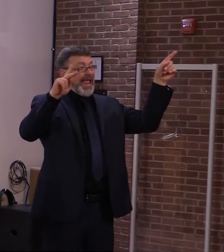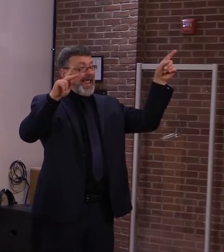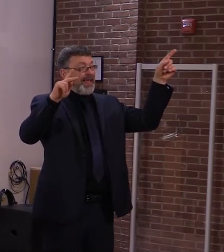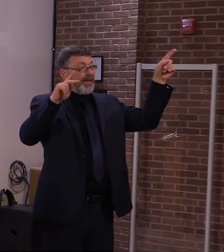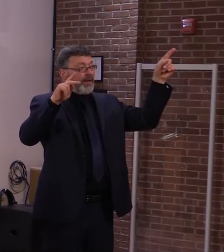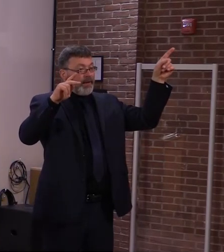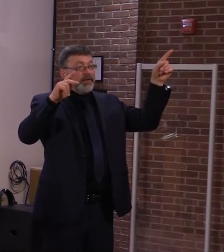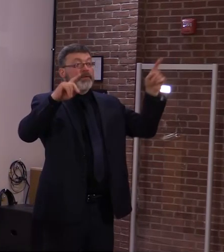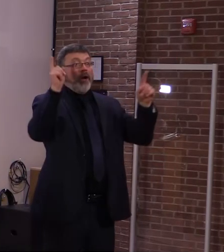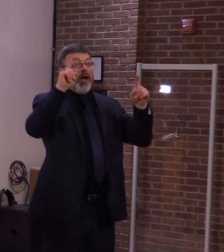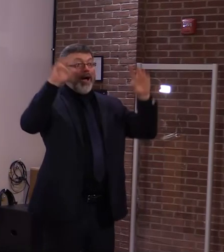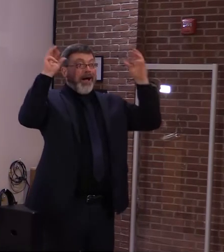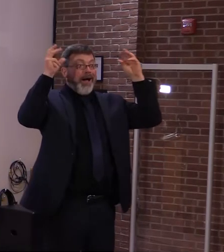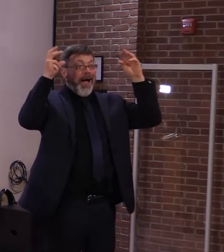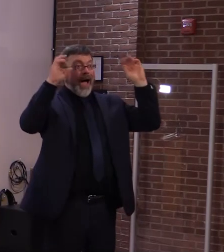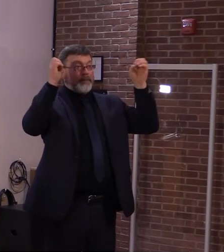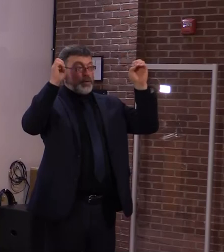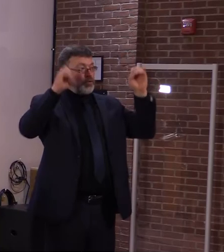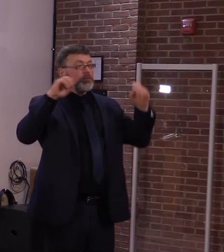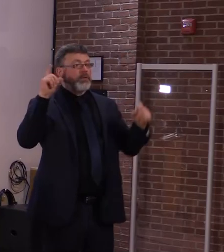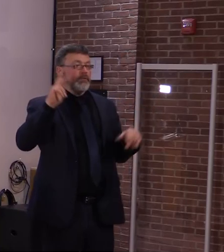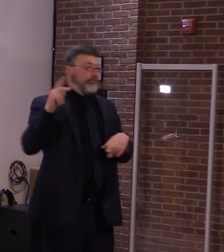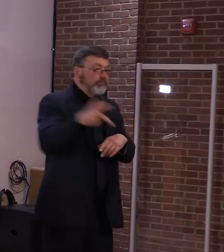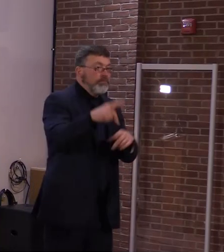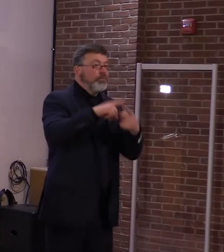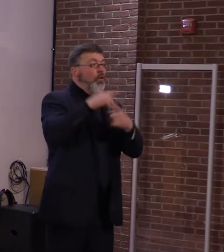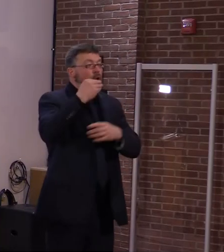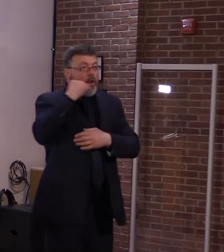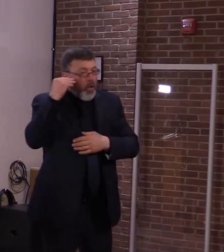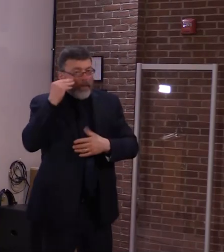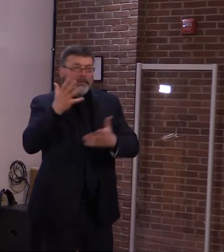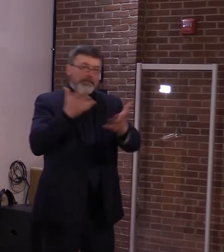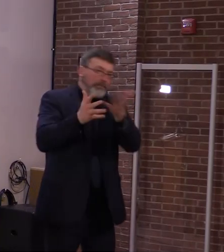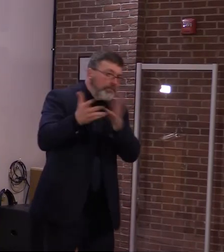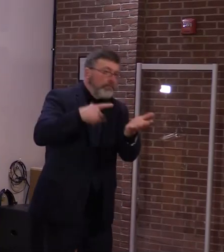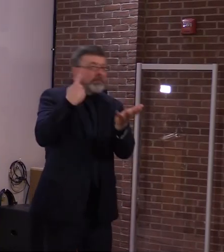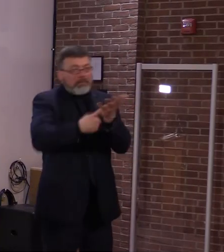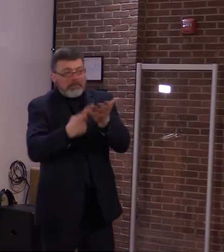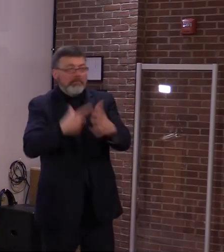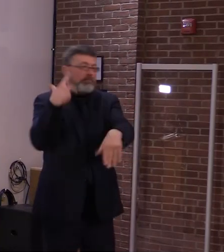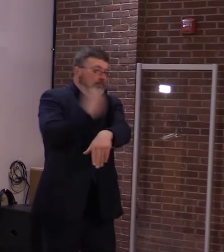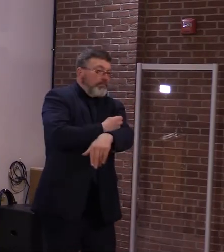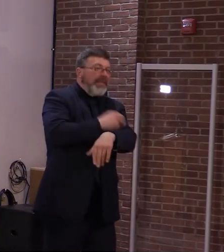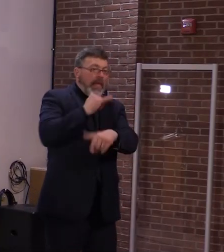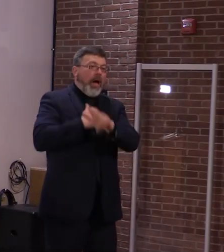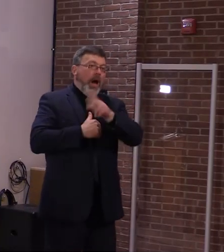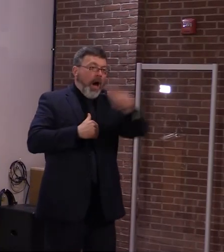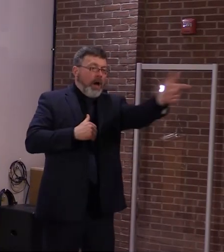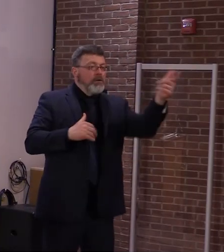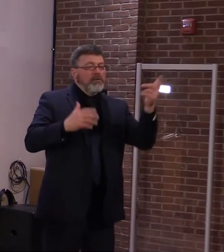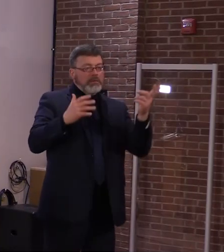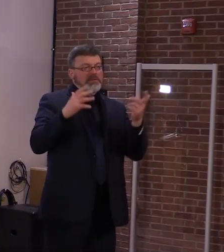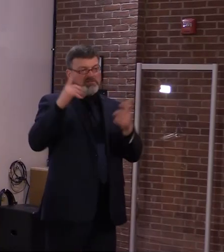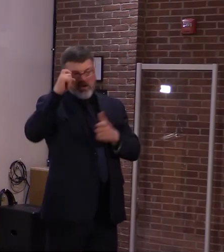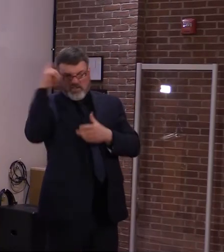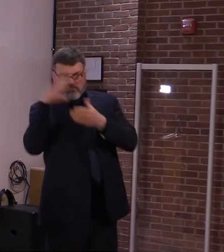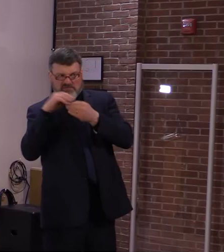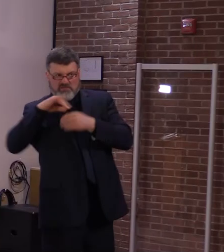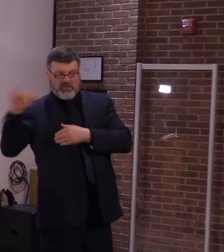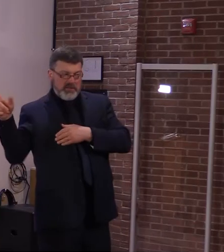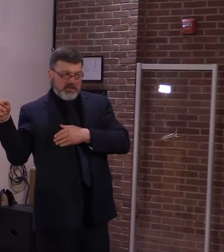vaccine hesitancy. And if men are more hesitant, is one of the reasons because of